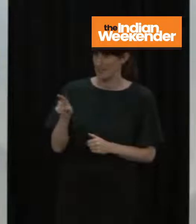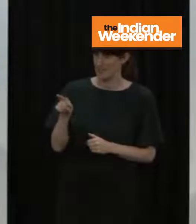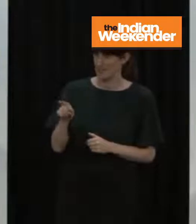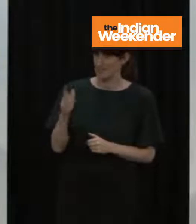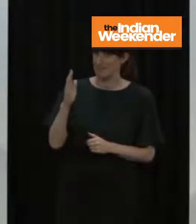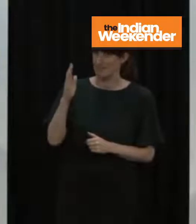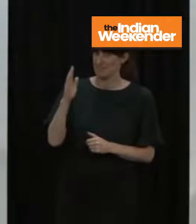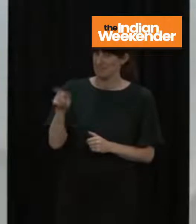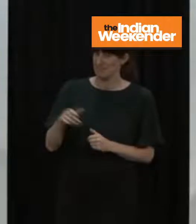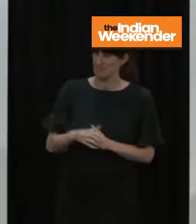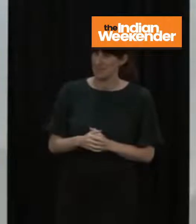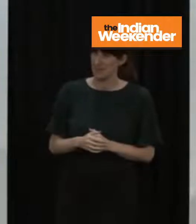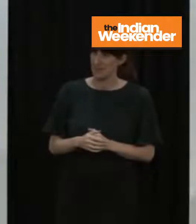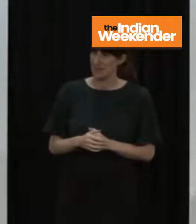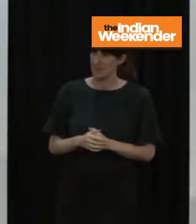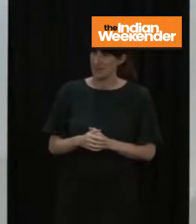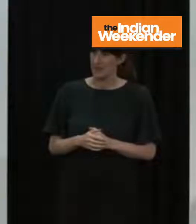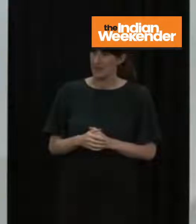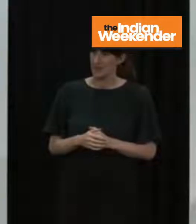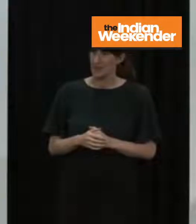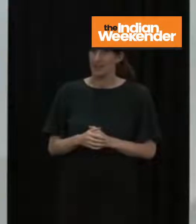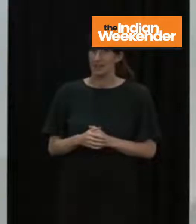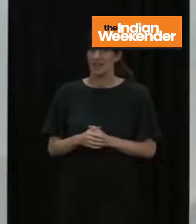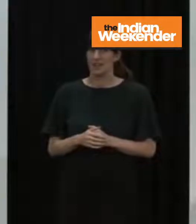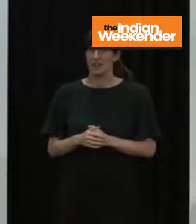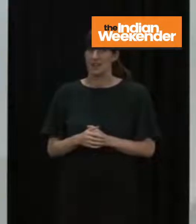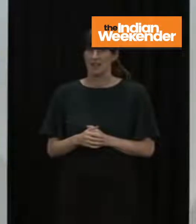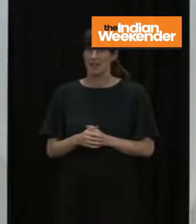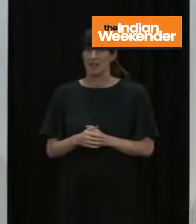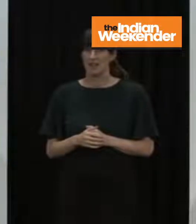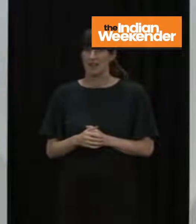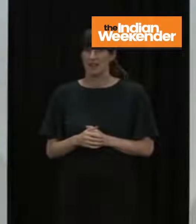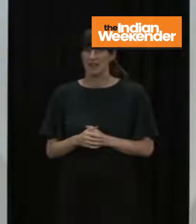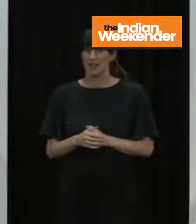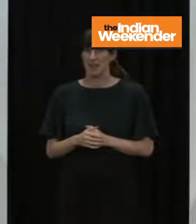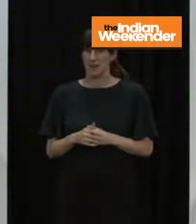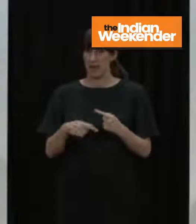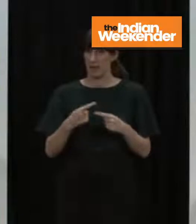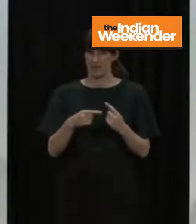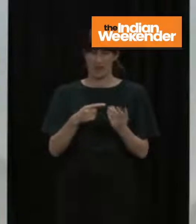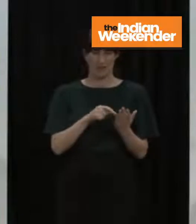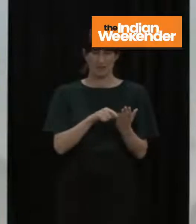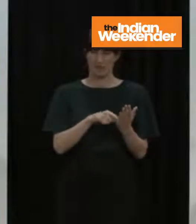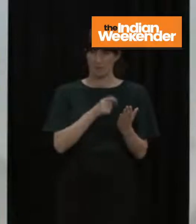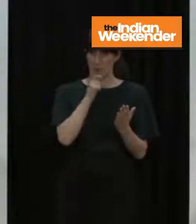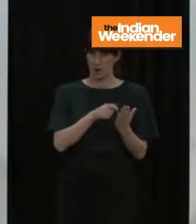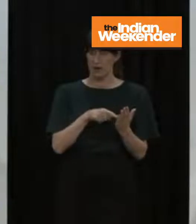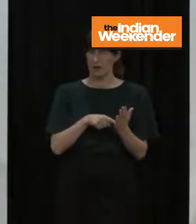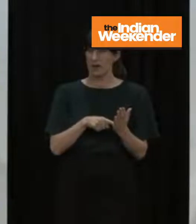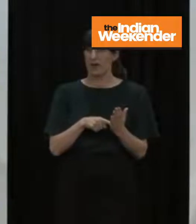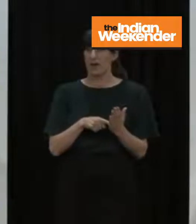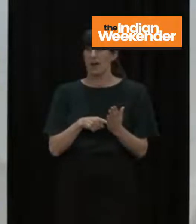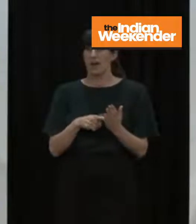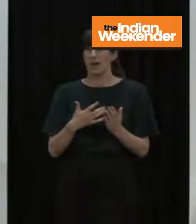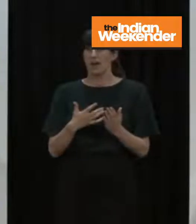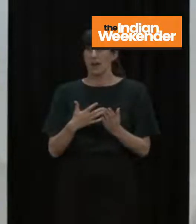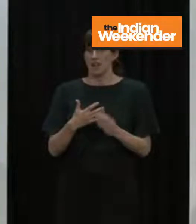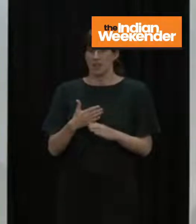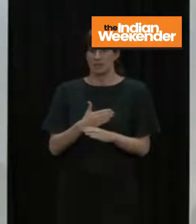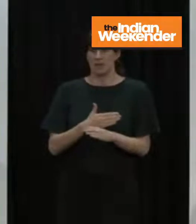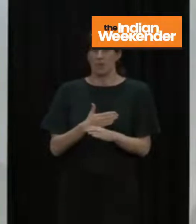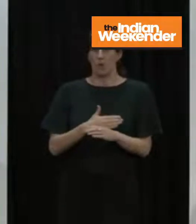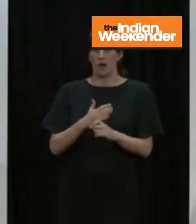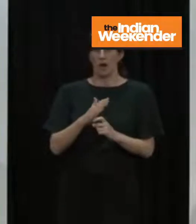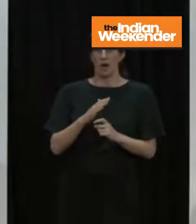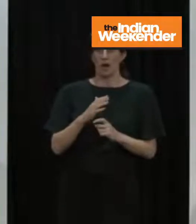Yeah, so just on the proactive release, so just days before cases were discovered in Palmerston North and the Waikato, Cabinet was getting advice that the